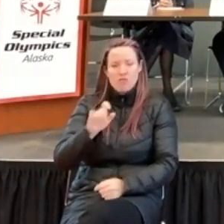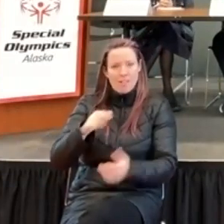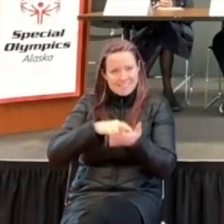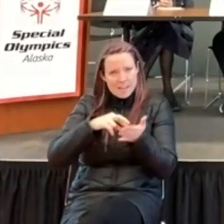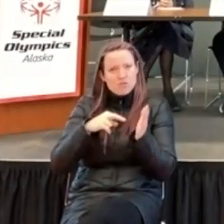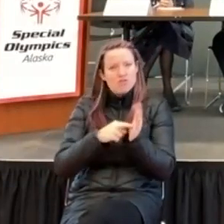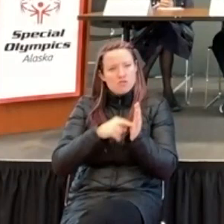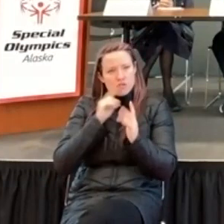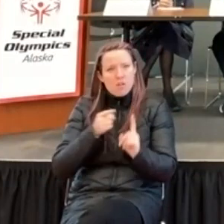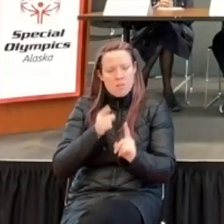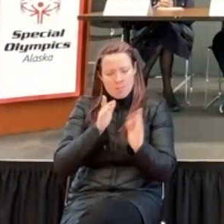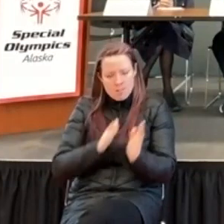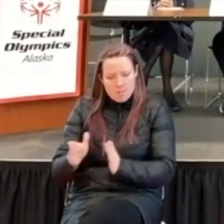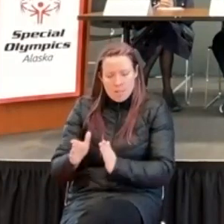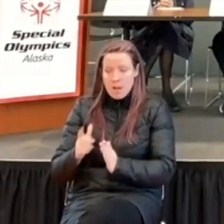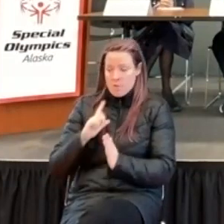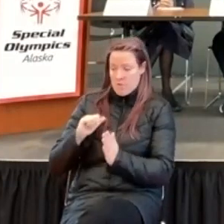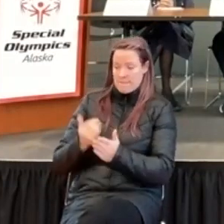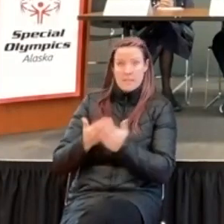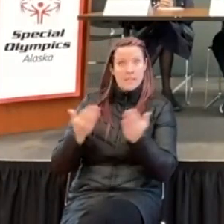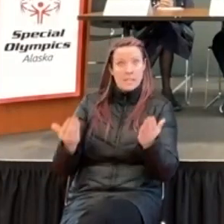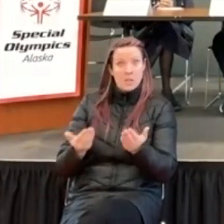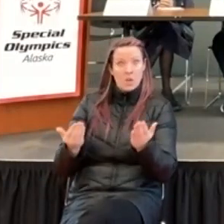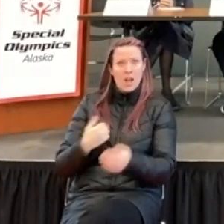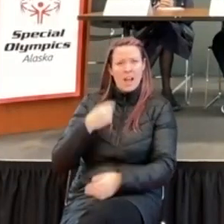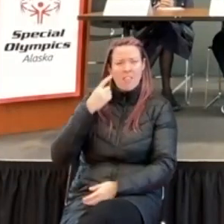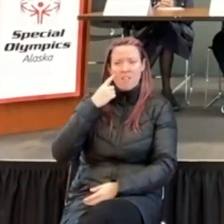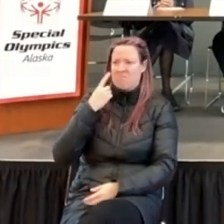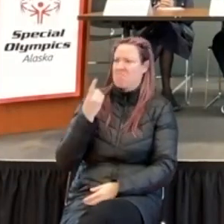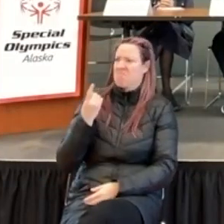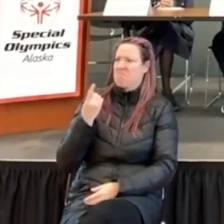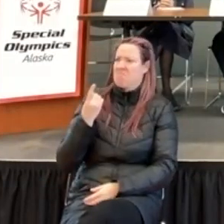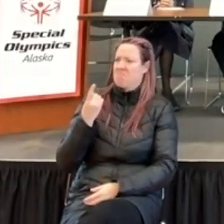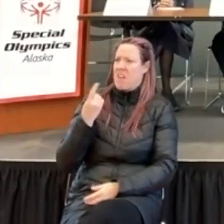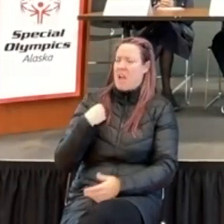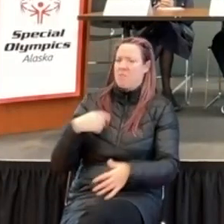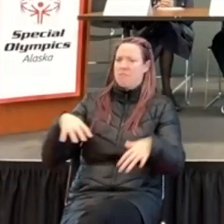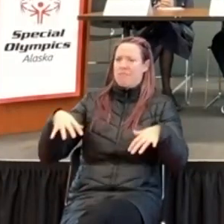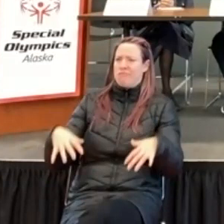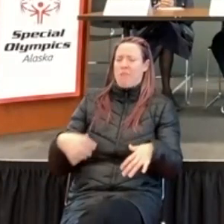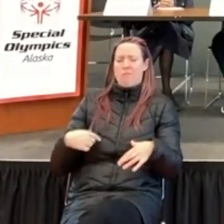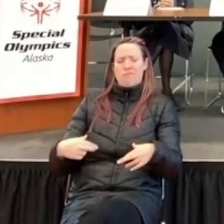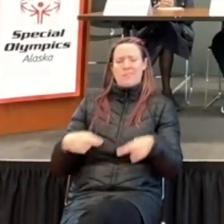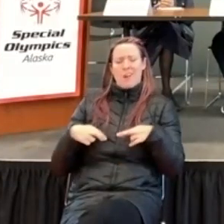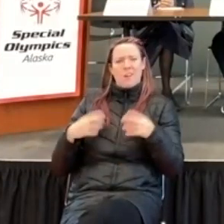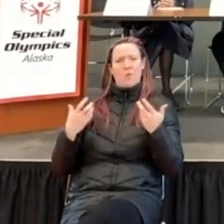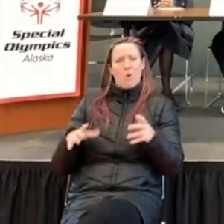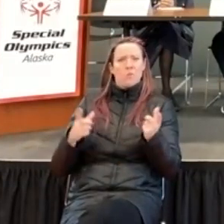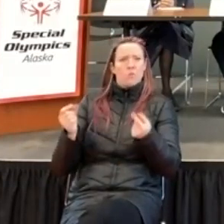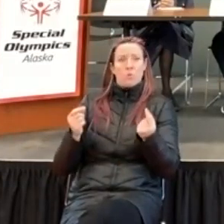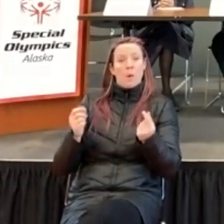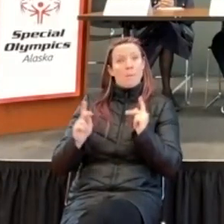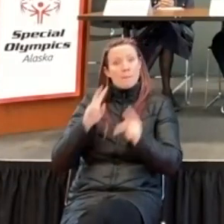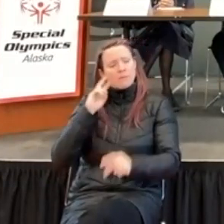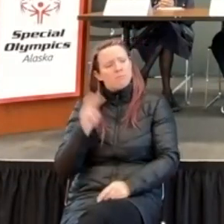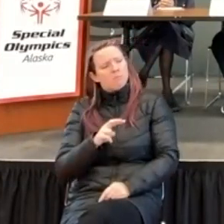huge. When I got here, I decided I was not going to do anything. I was retired, and people saw